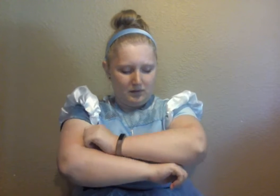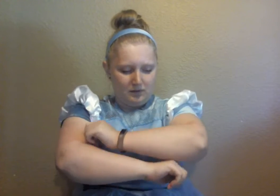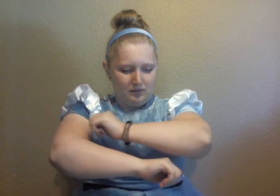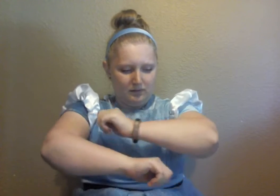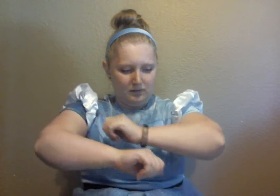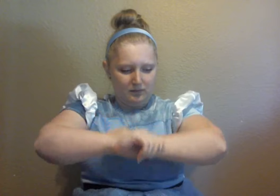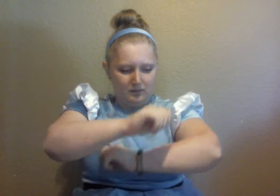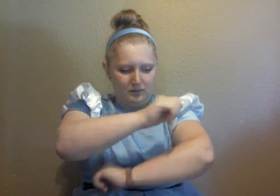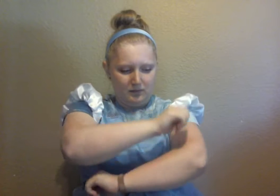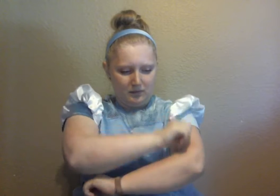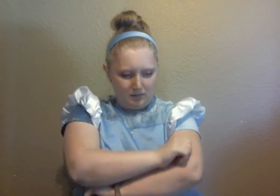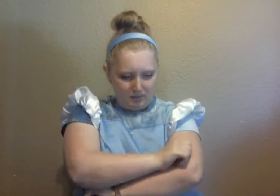do, do,